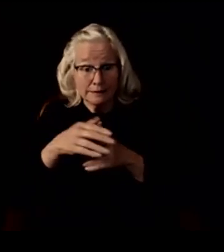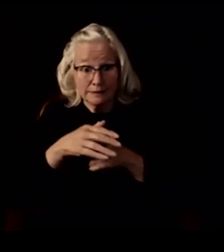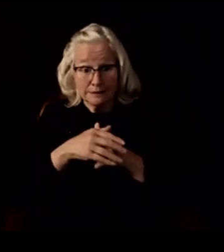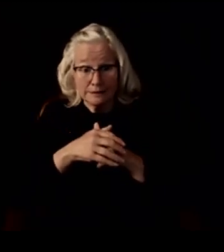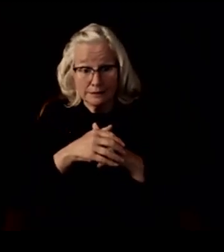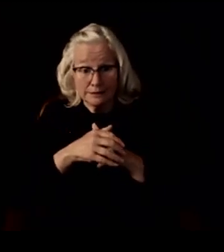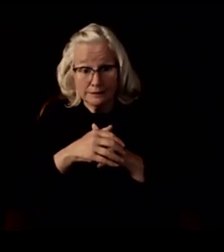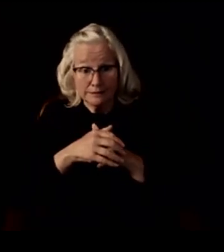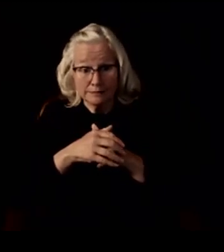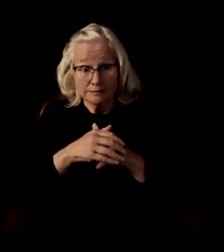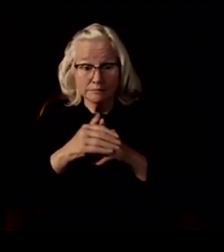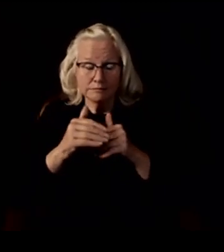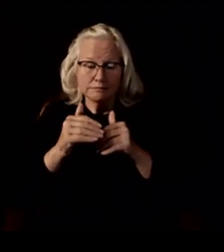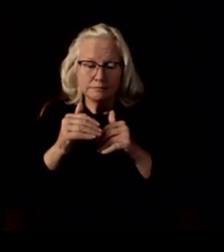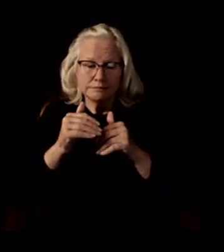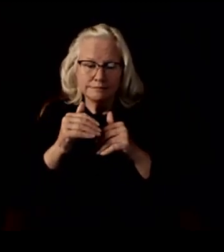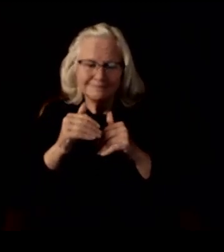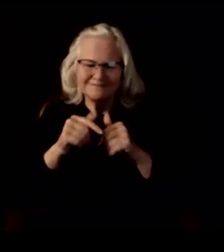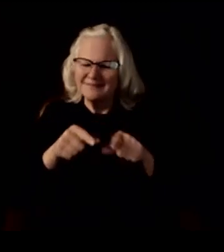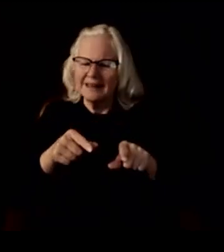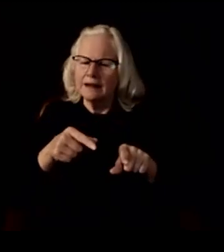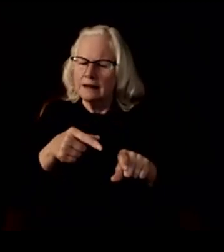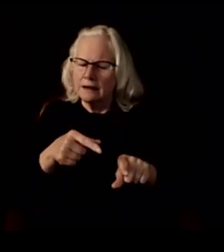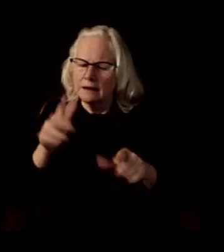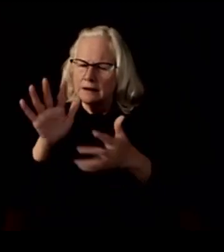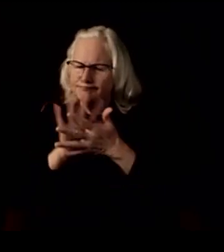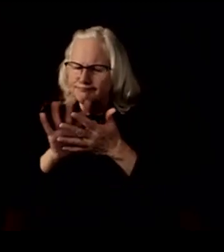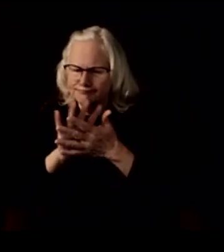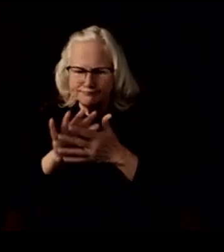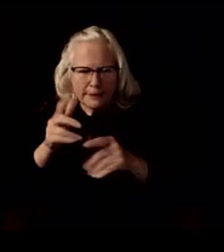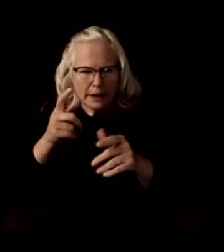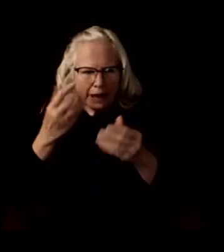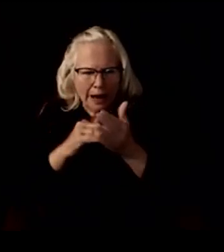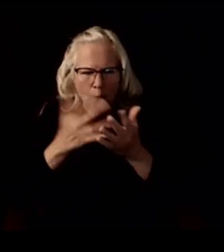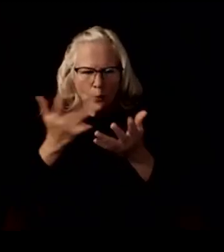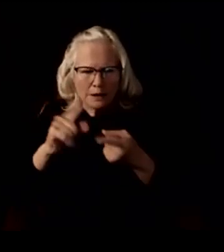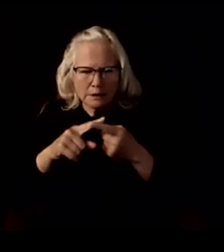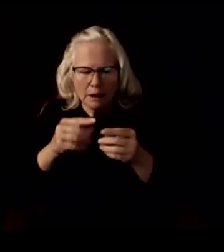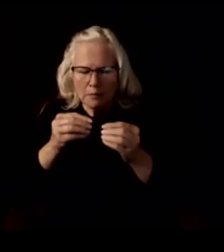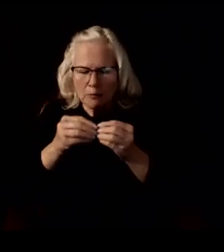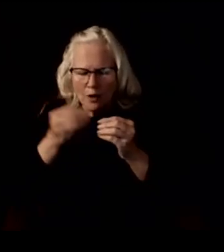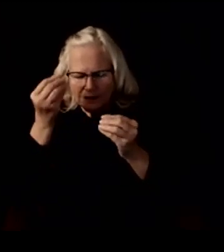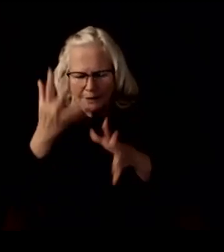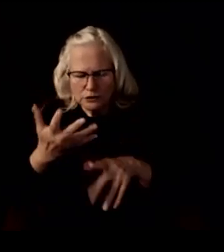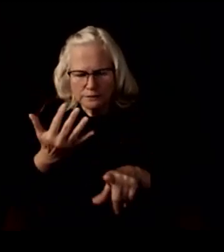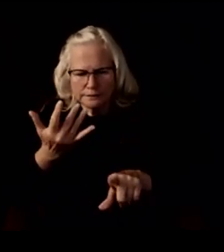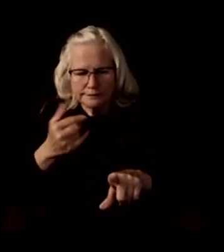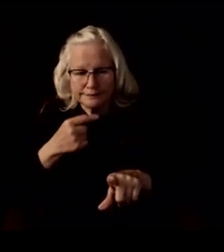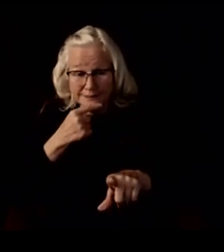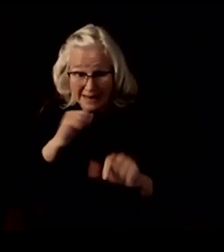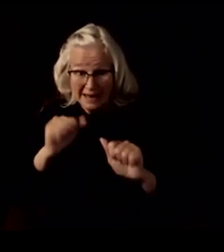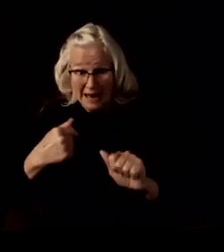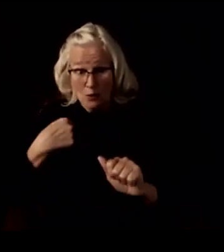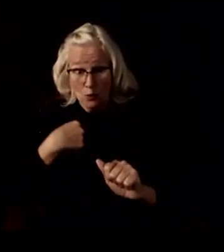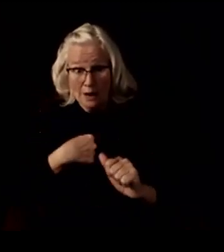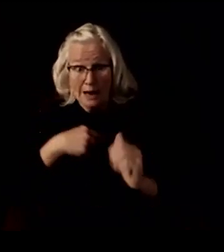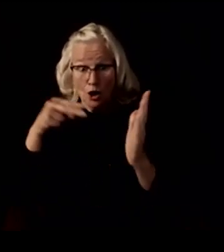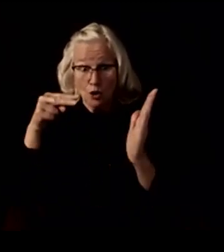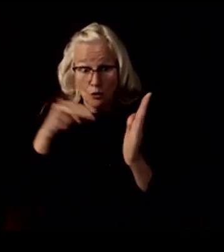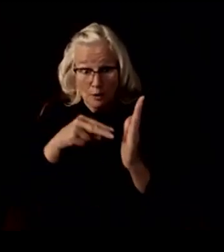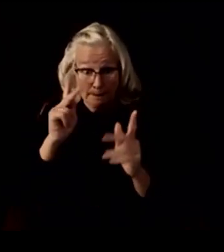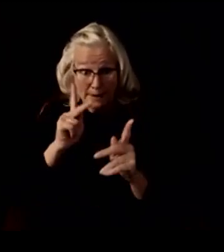Yes, actually, we are looking at that. Our public safety and health officials are going to